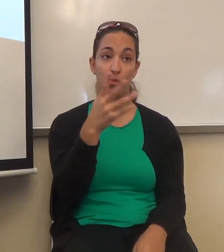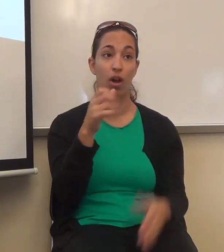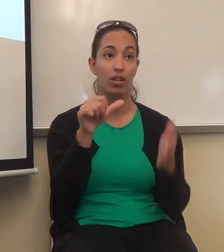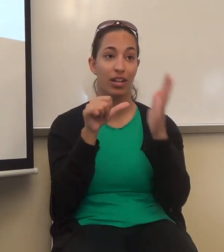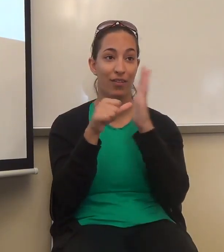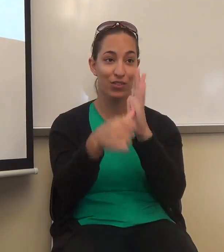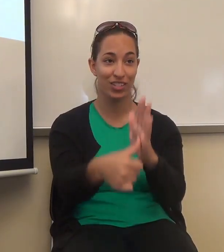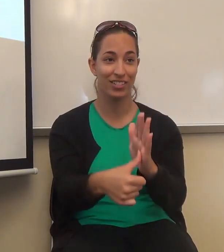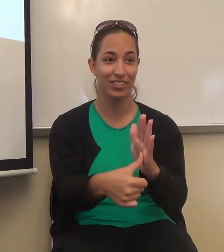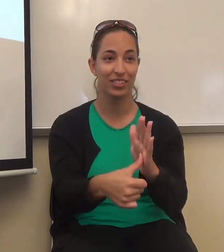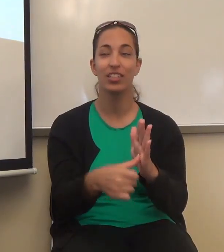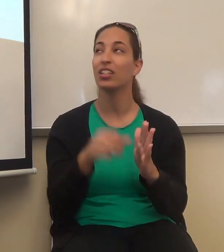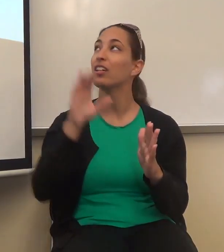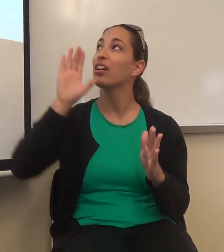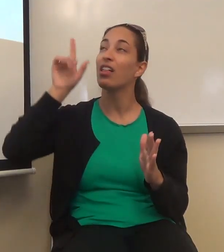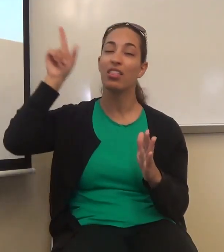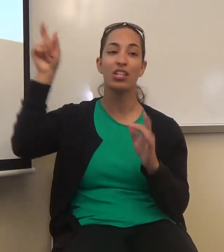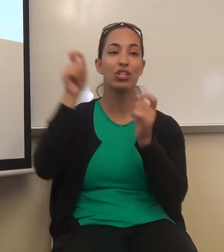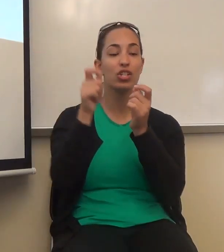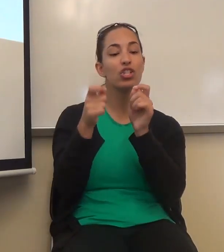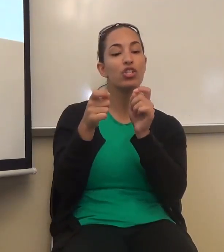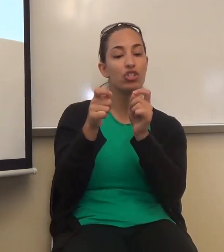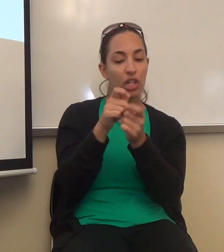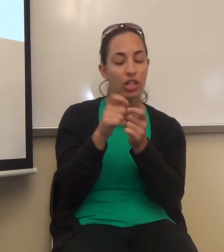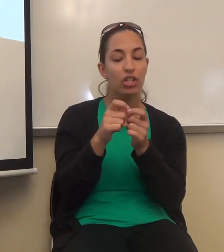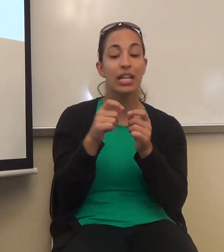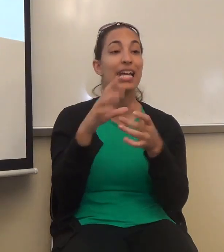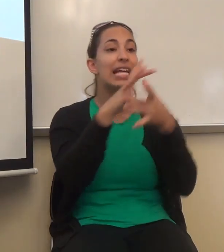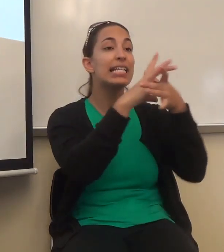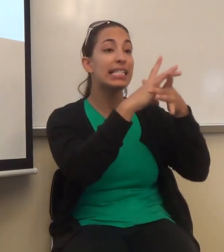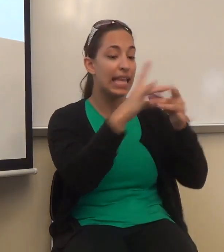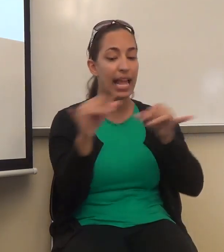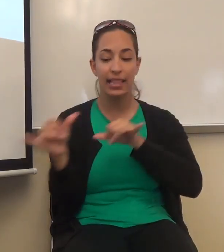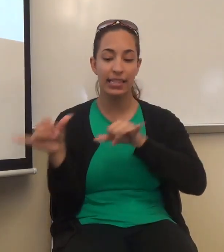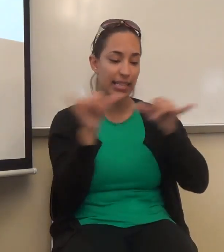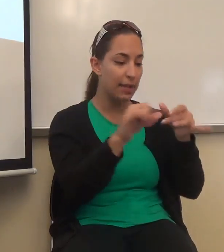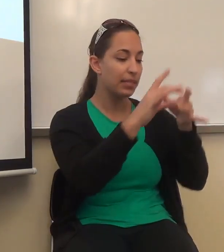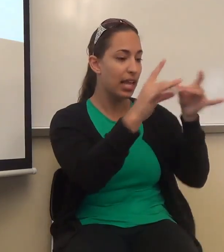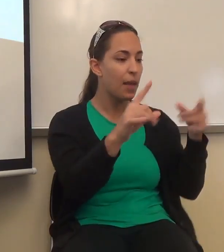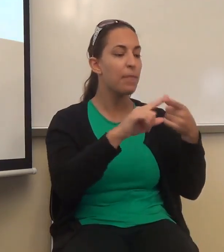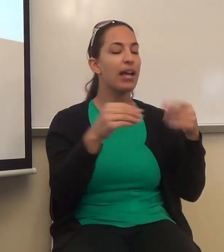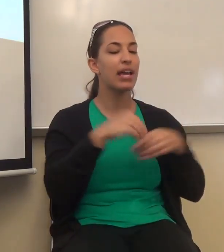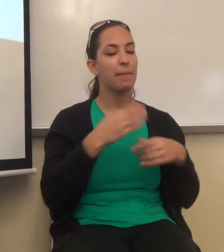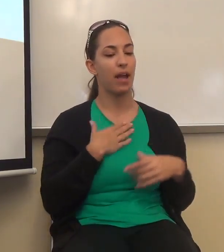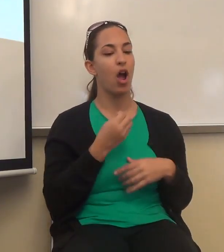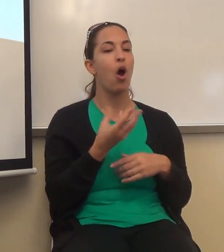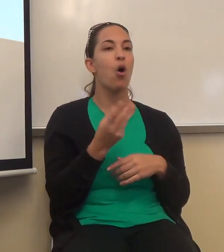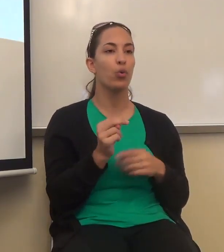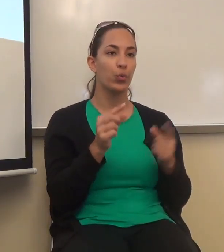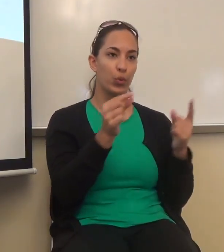own words to prove that you understand it, okay? What do they mean by wildlife